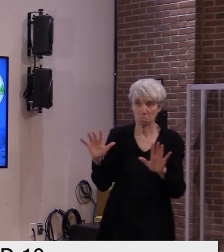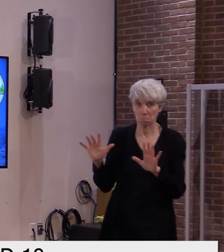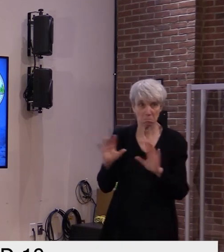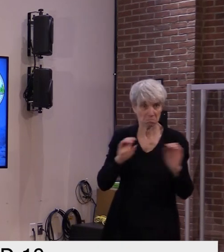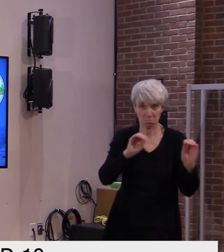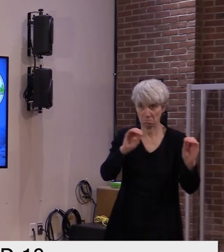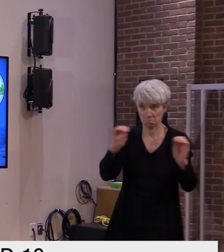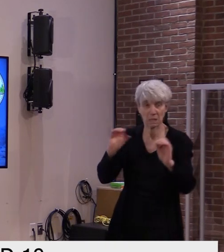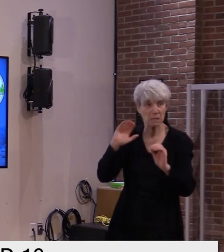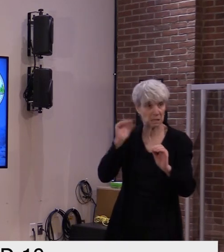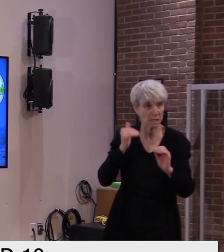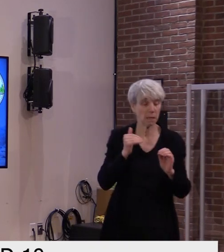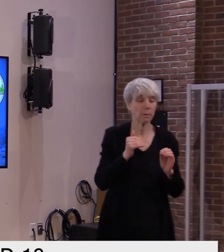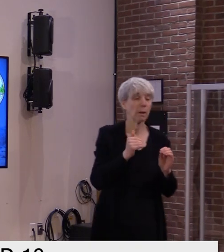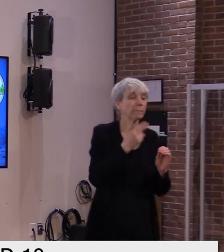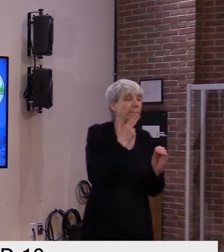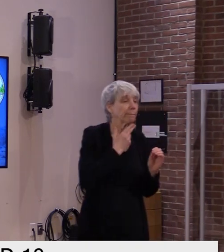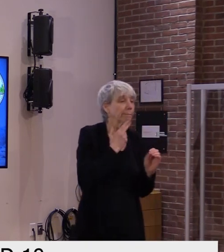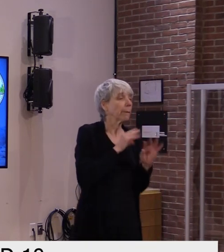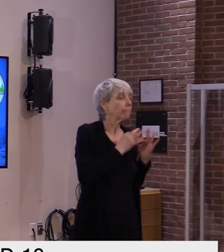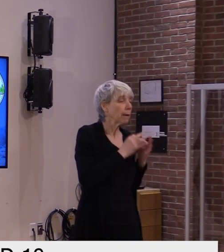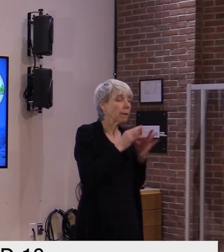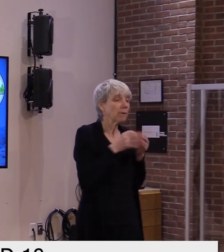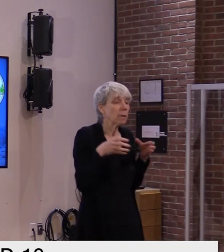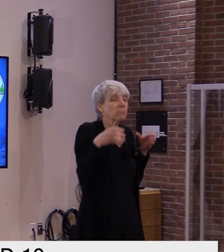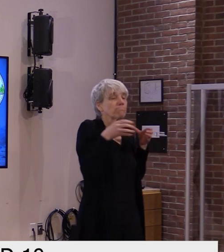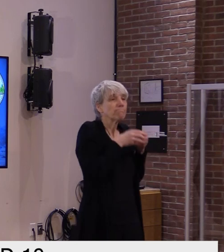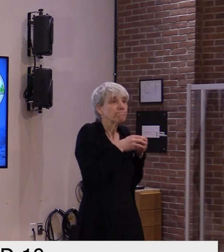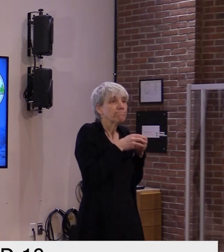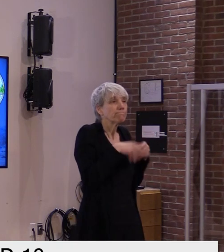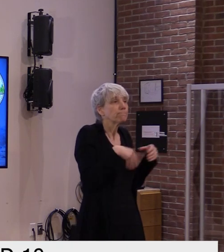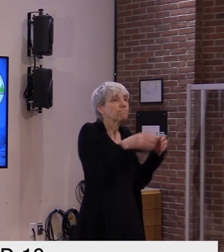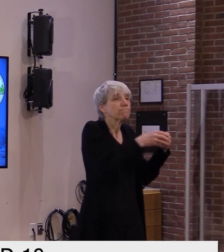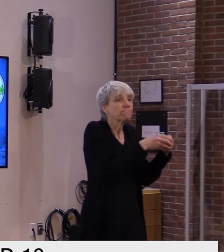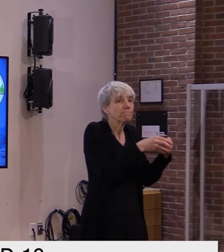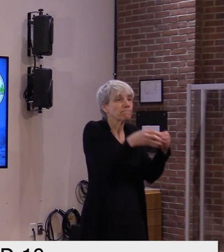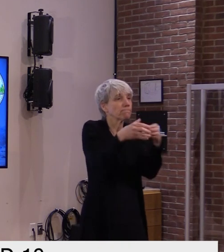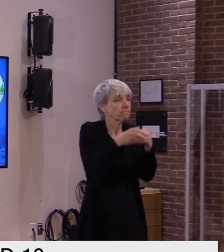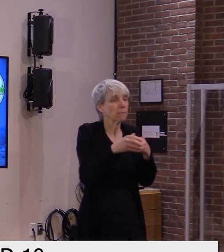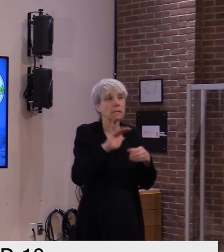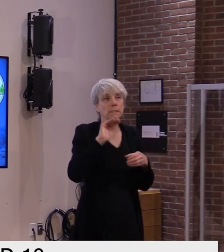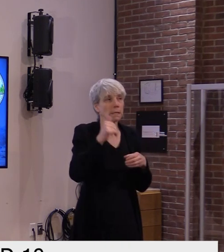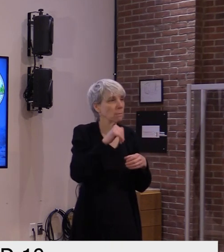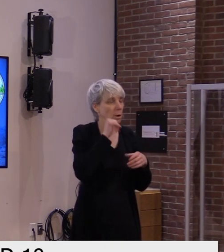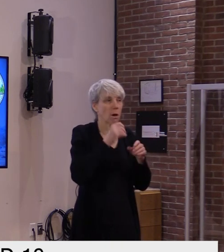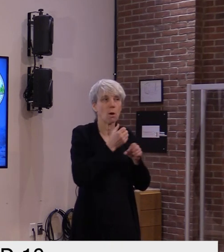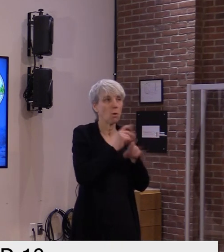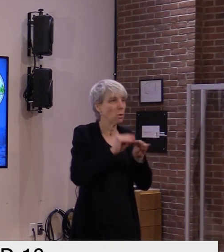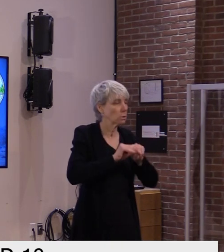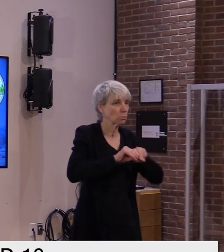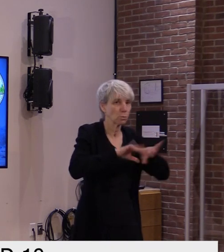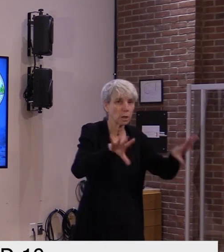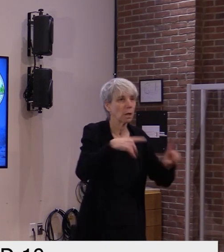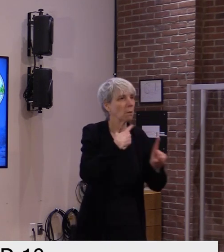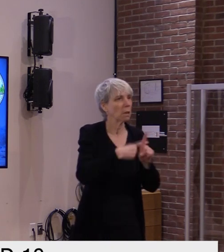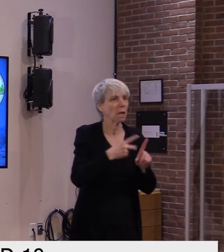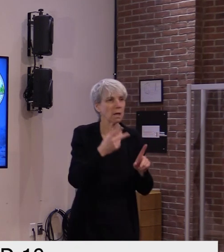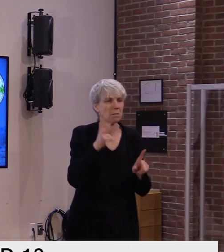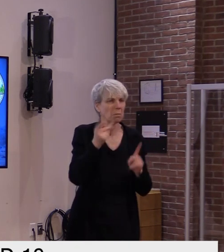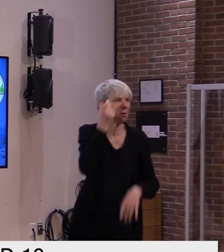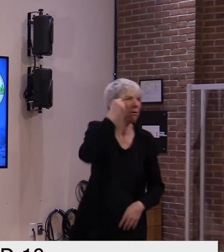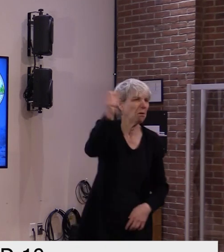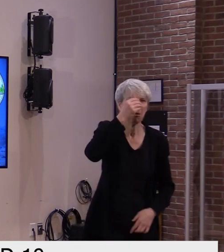data to say that there were a lot of people going outside the bounds of the guidance that was provided during the